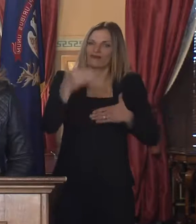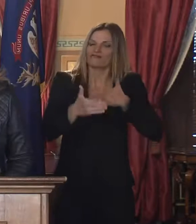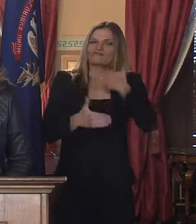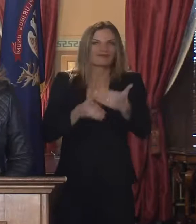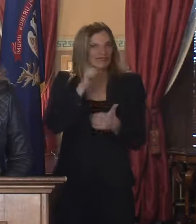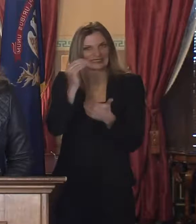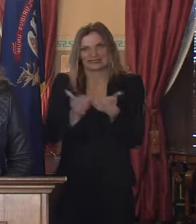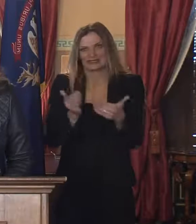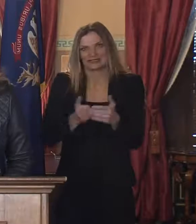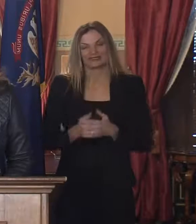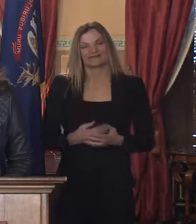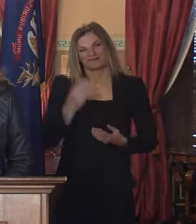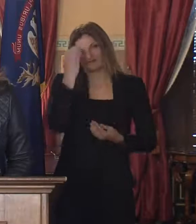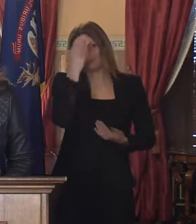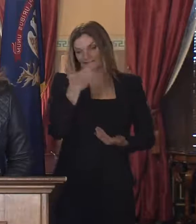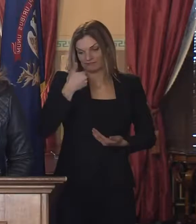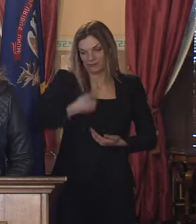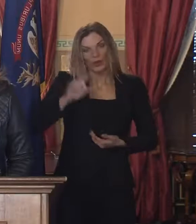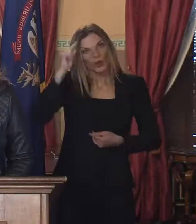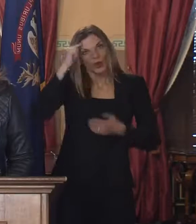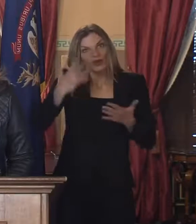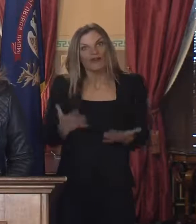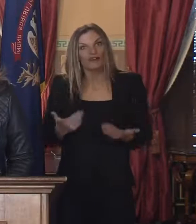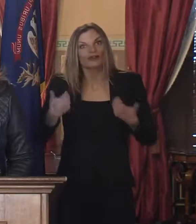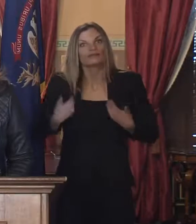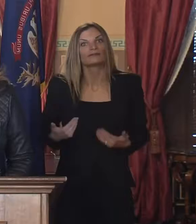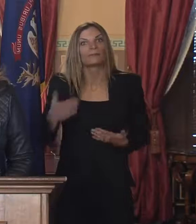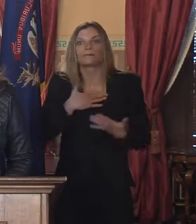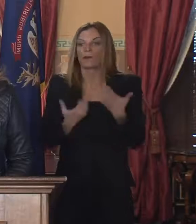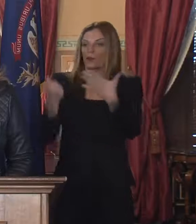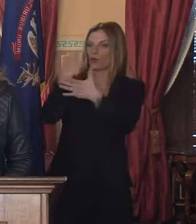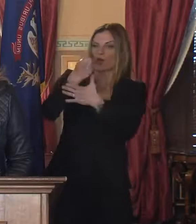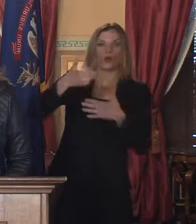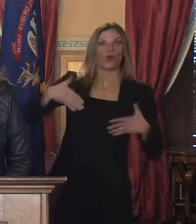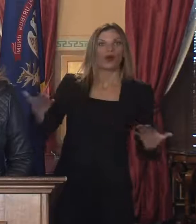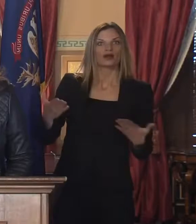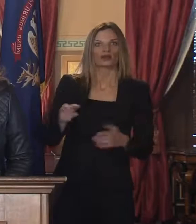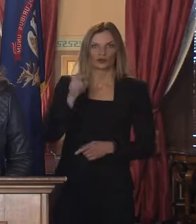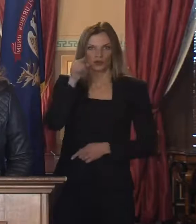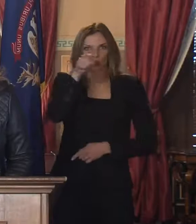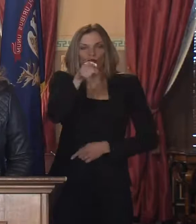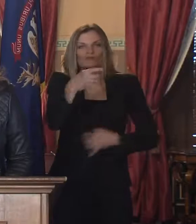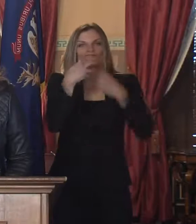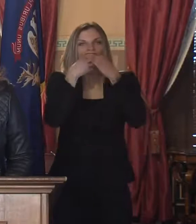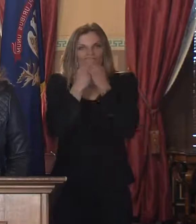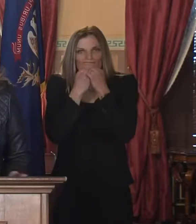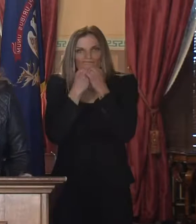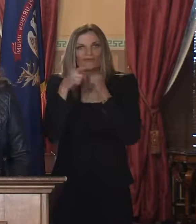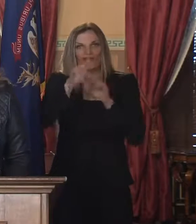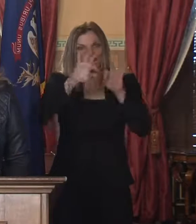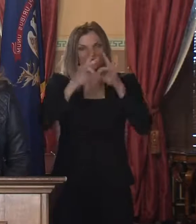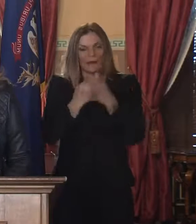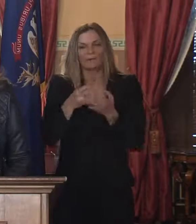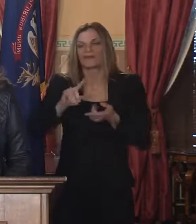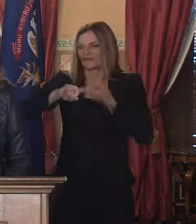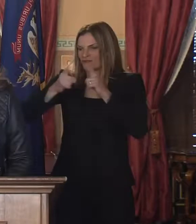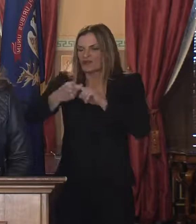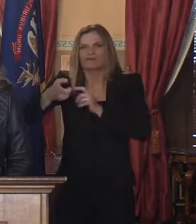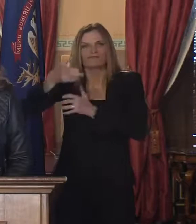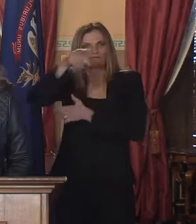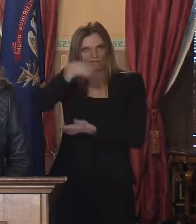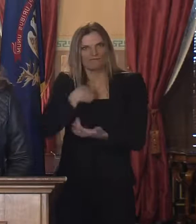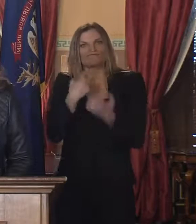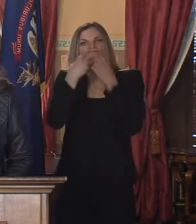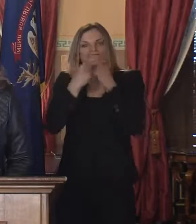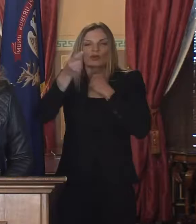governor, I will never stop doing everything in my power to keep you and your family safe. You don't have to agree with me,